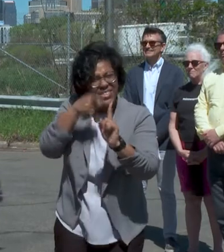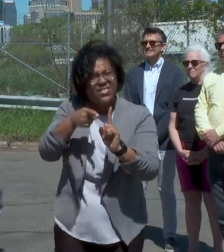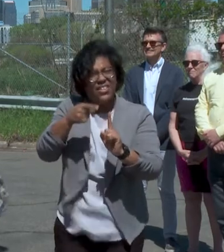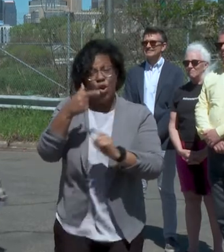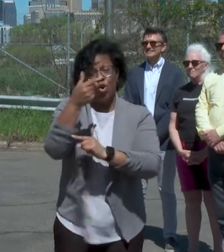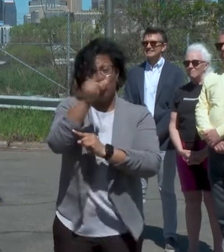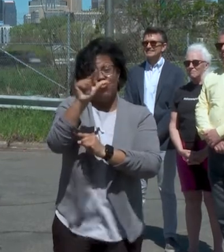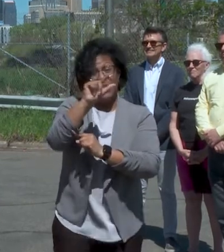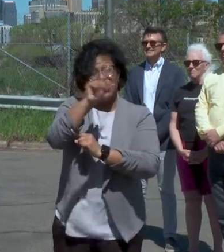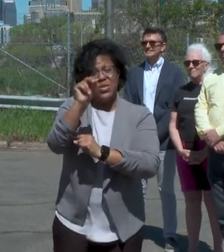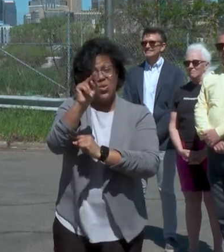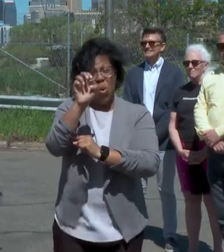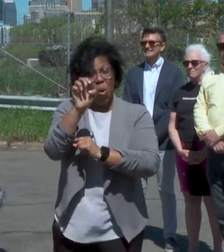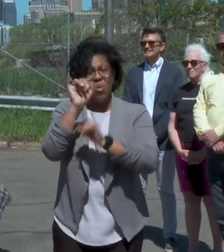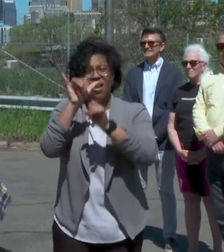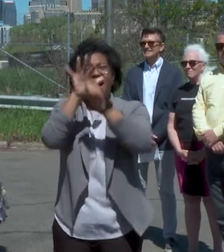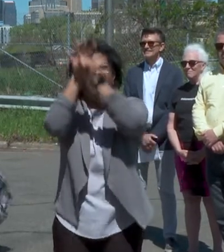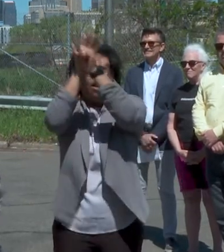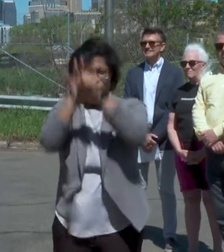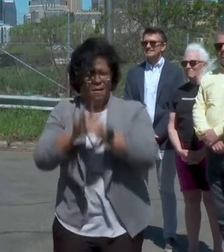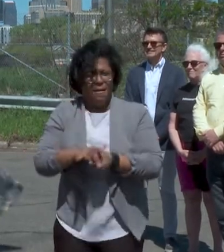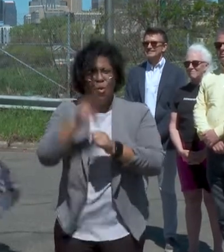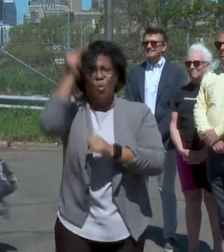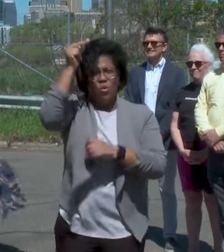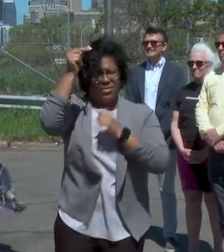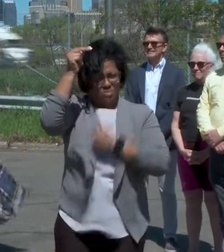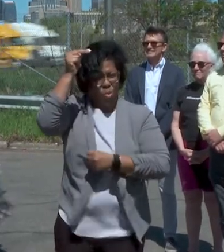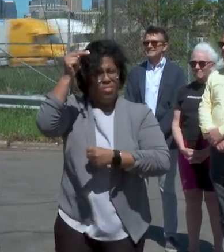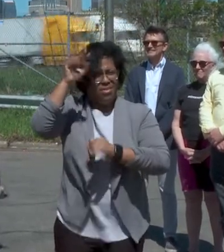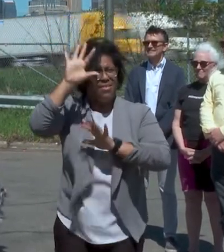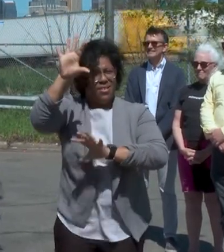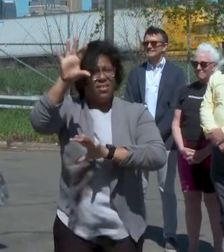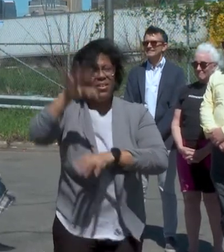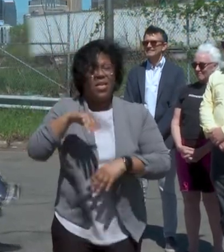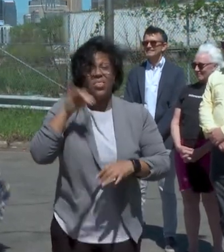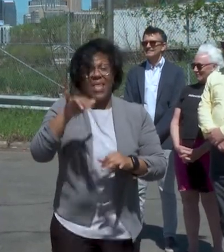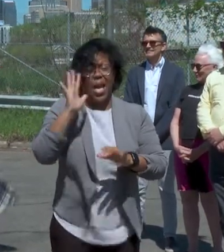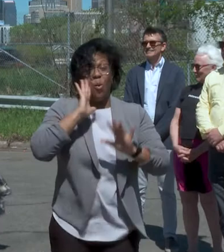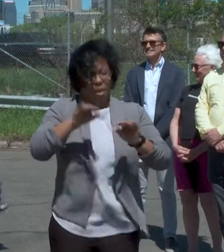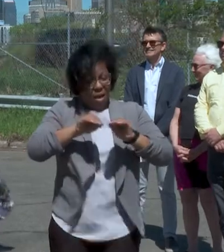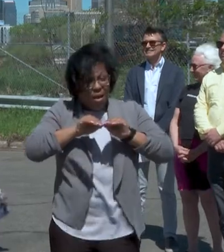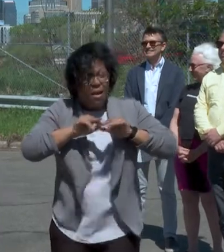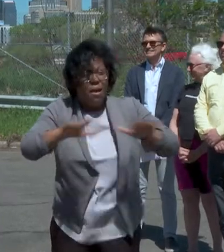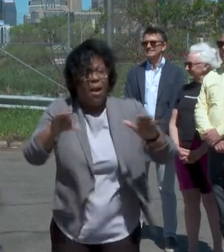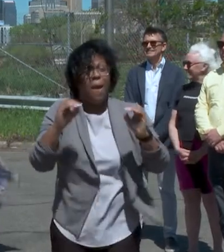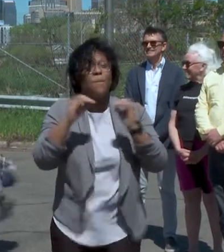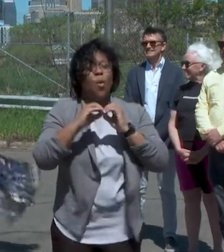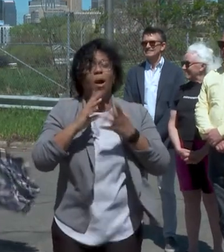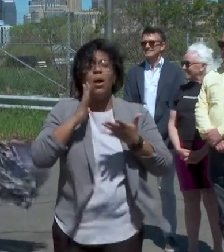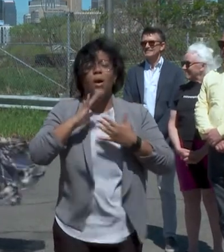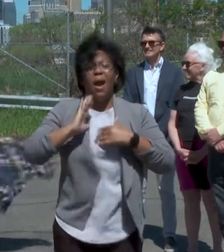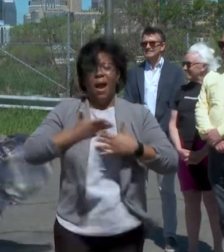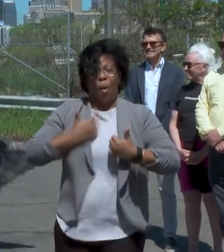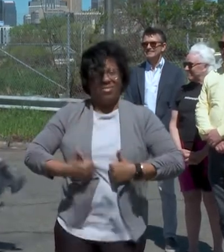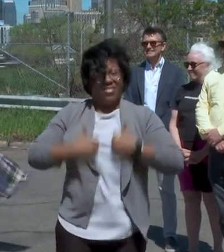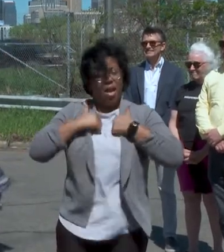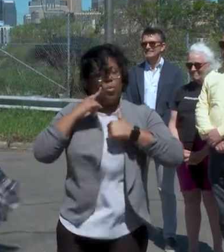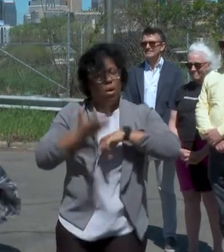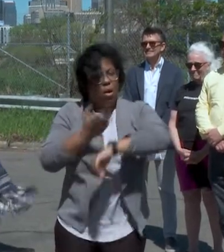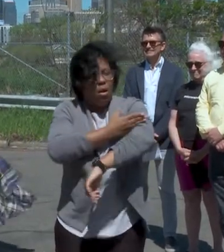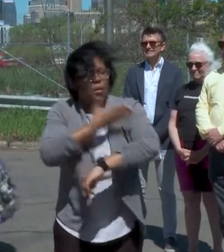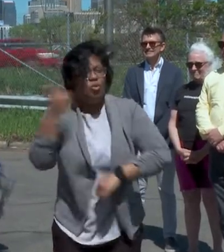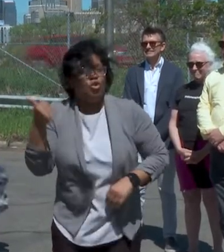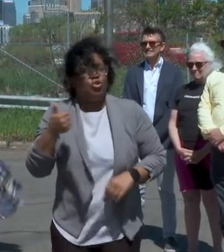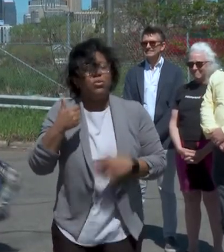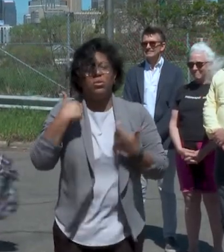will only grow and spread out into more significant changes in our lives. I'm incredibly proud to be part of this